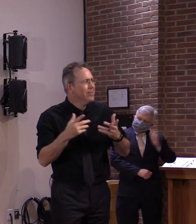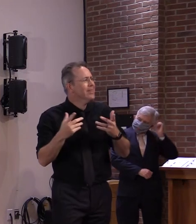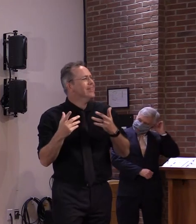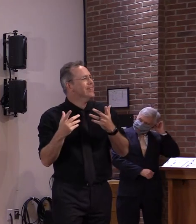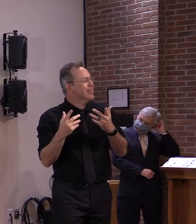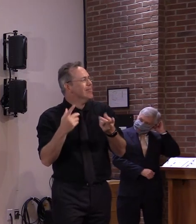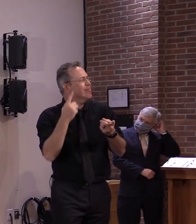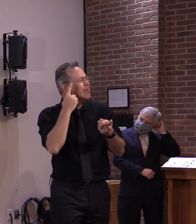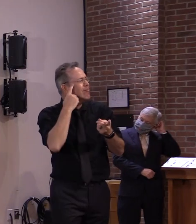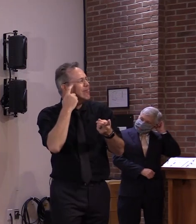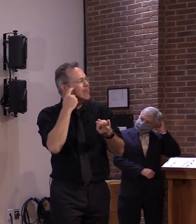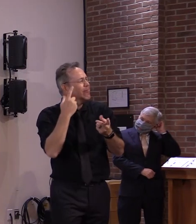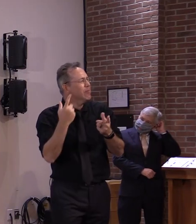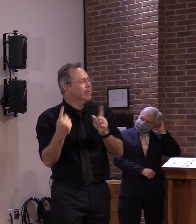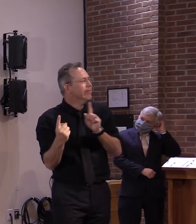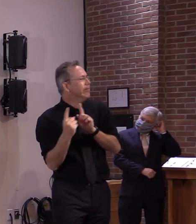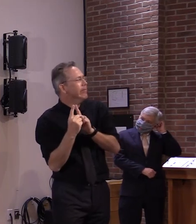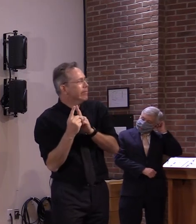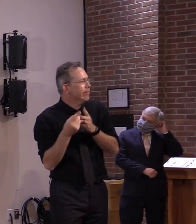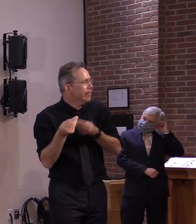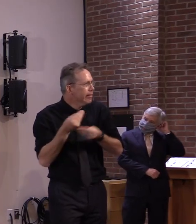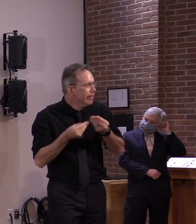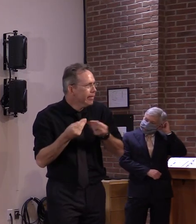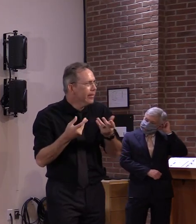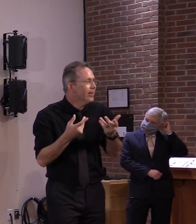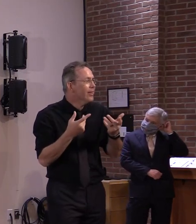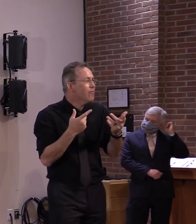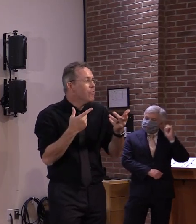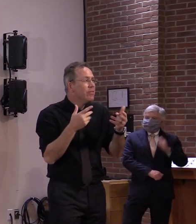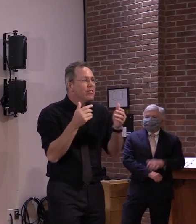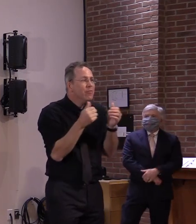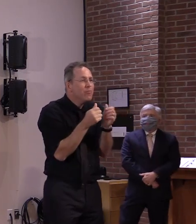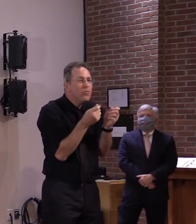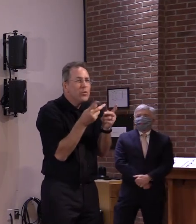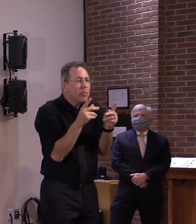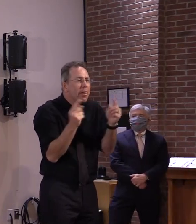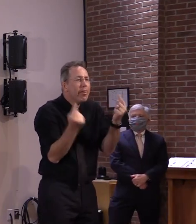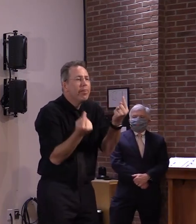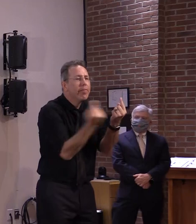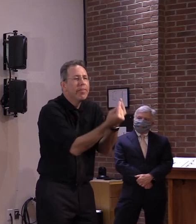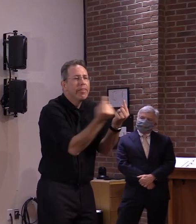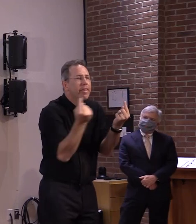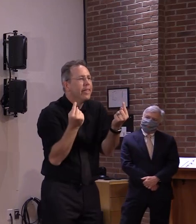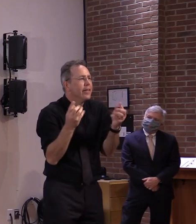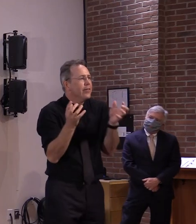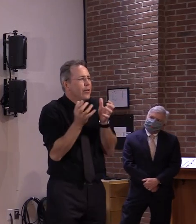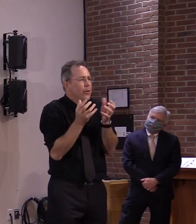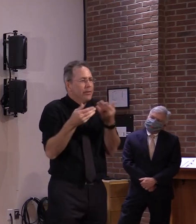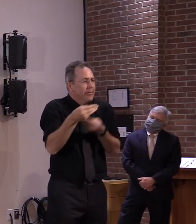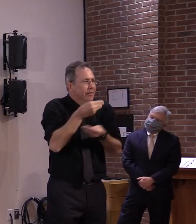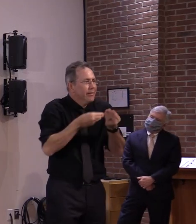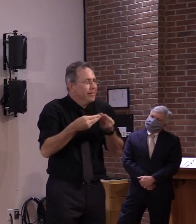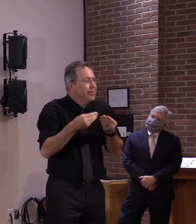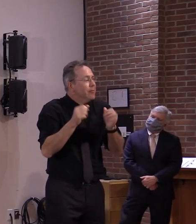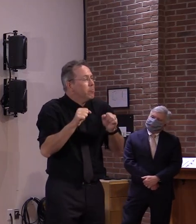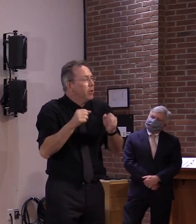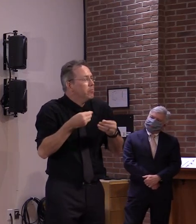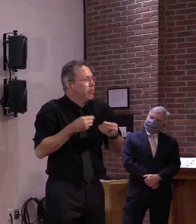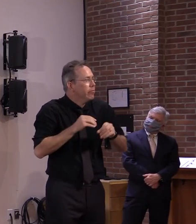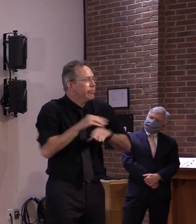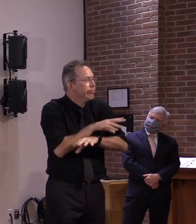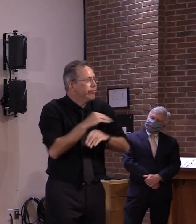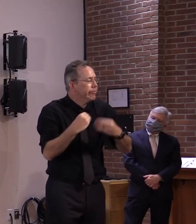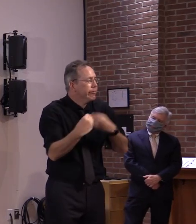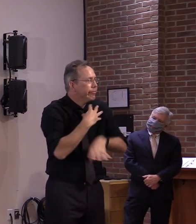today, even the small gatherings, never mind the more medium and large ones, can be opportunities